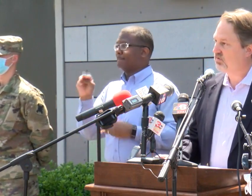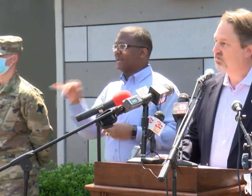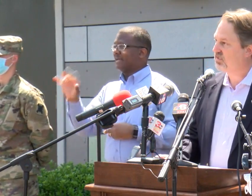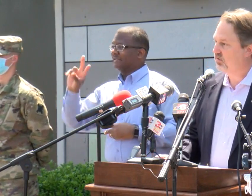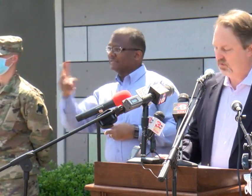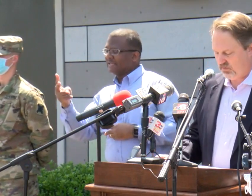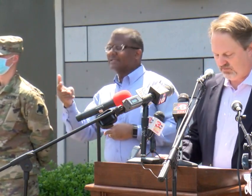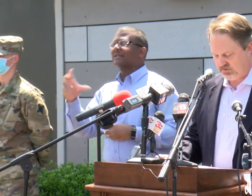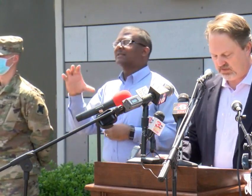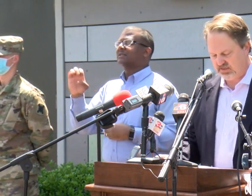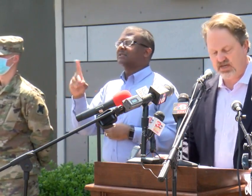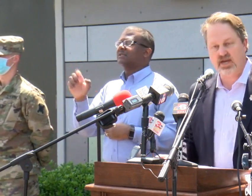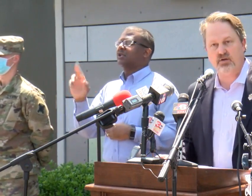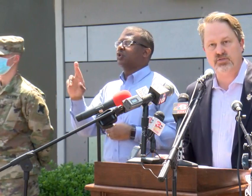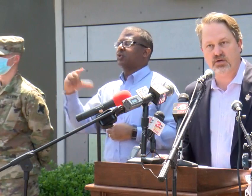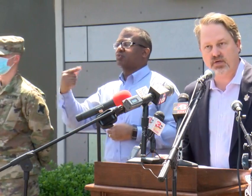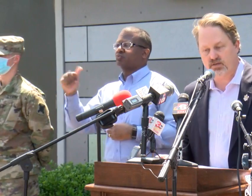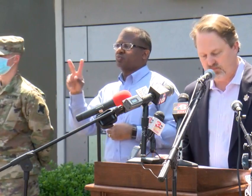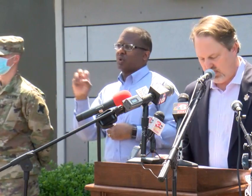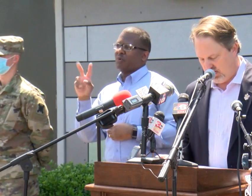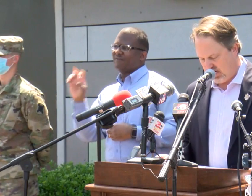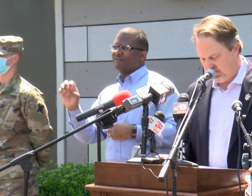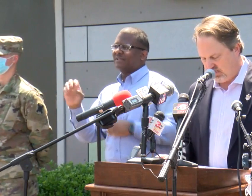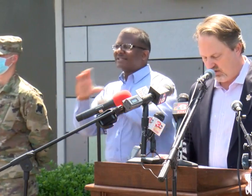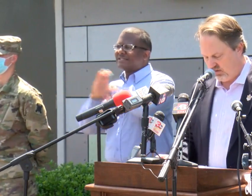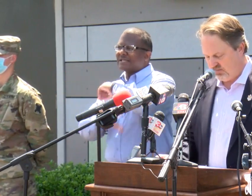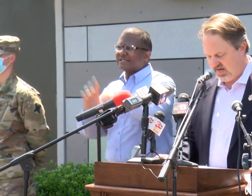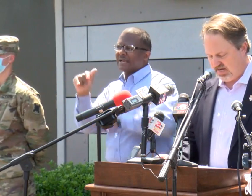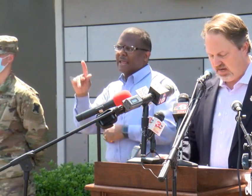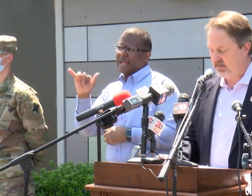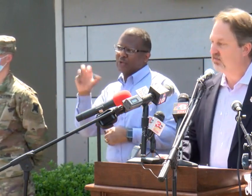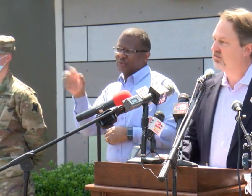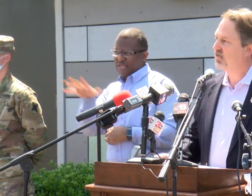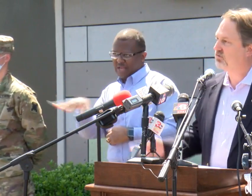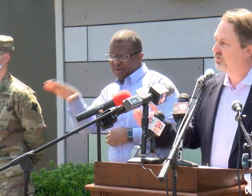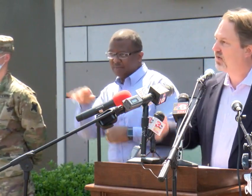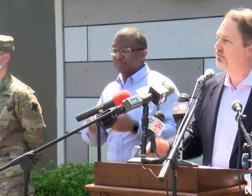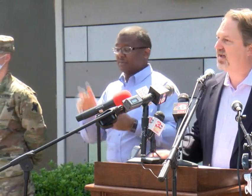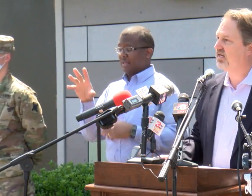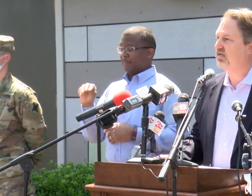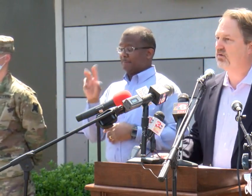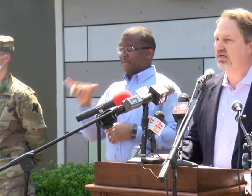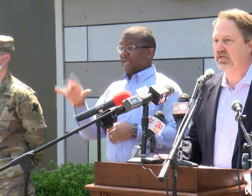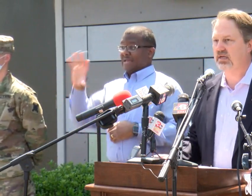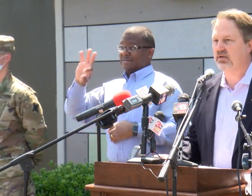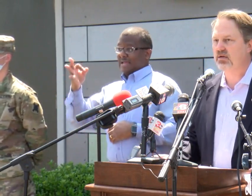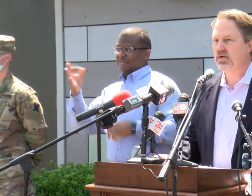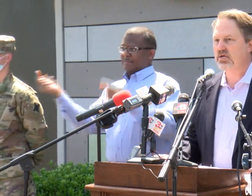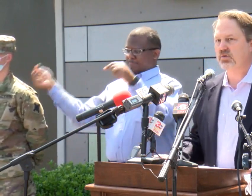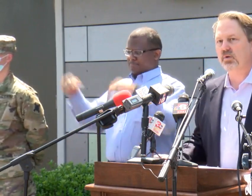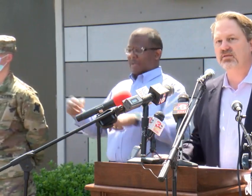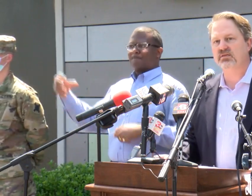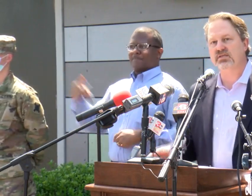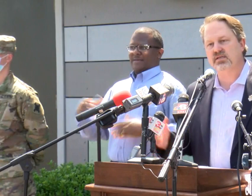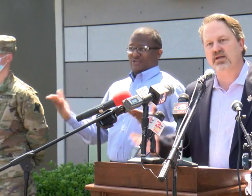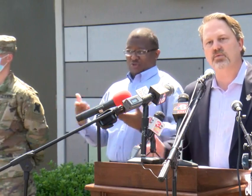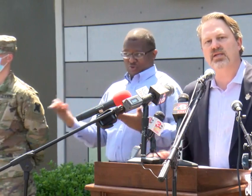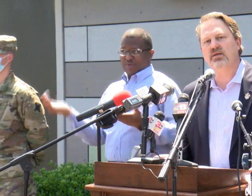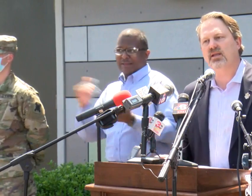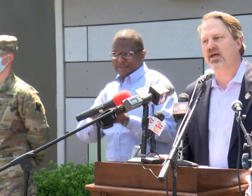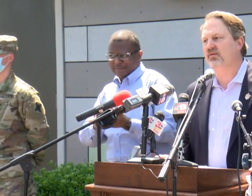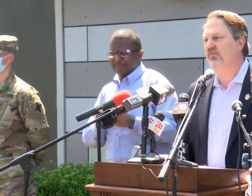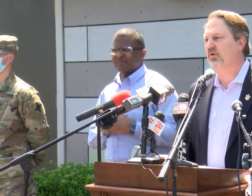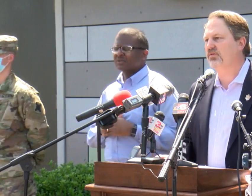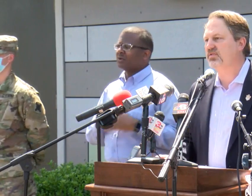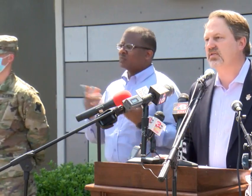scheduled to go to the Cedar Grove, Sunset Acres area. And then on May 9th, it's scheduled to come back here again. So one of the things that I'd